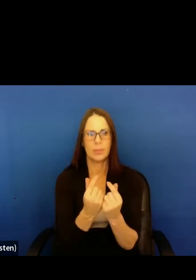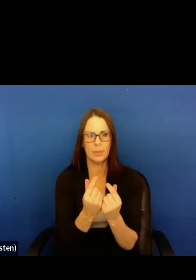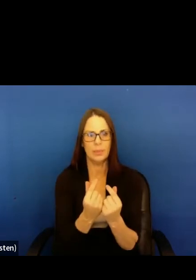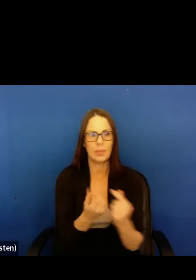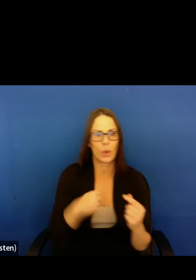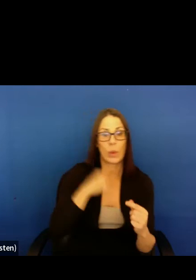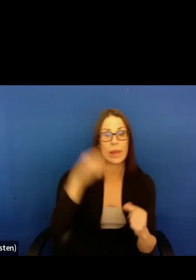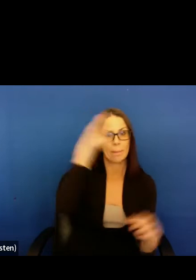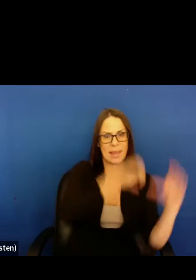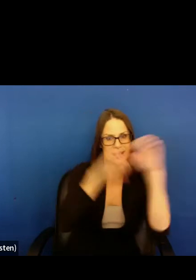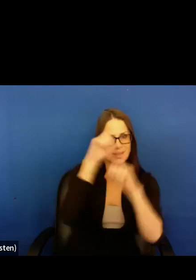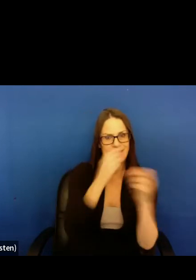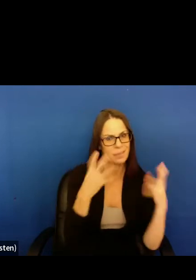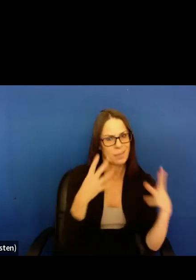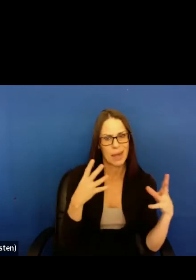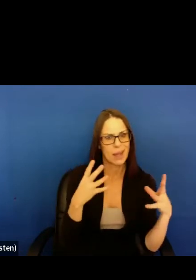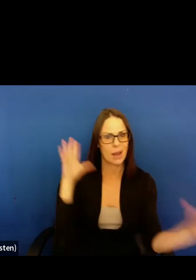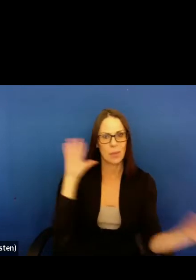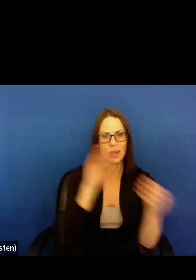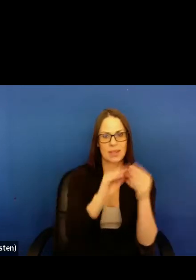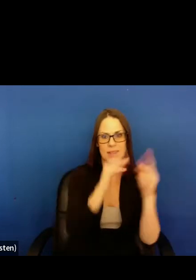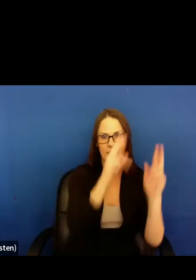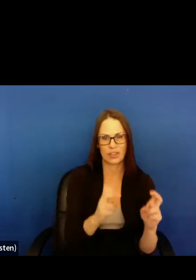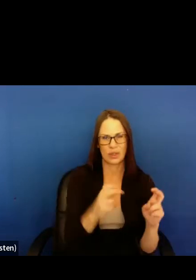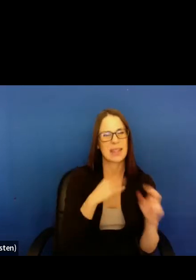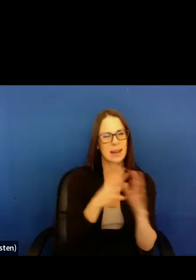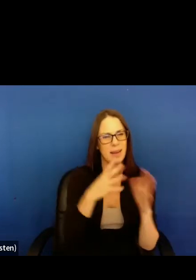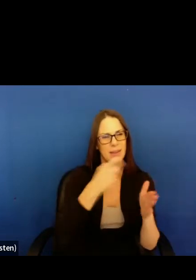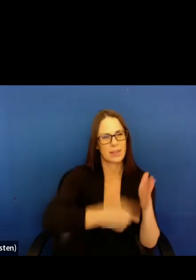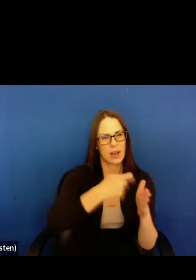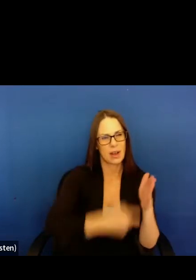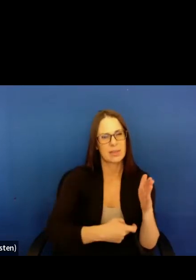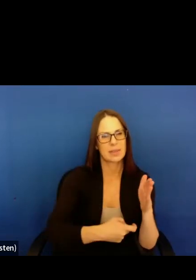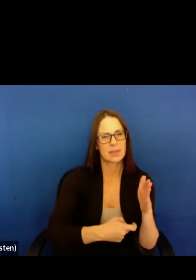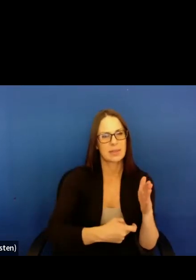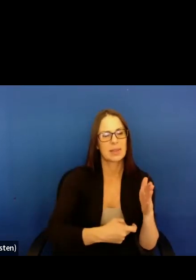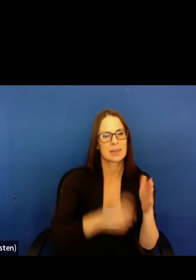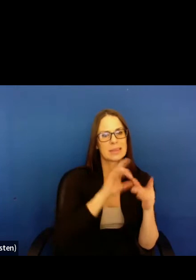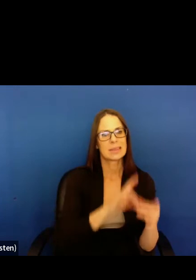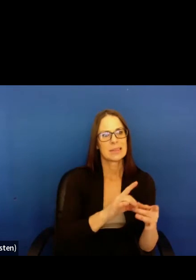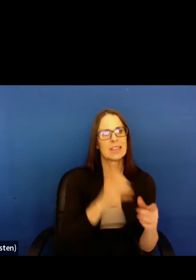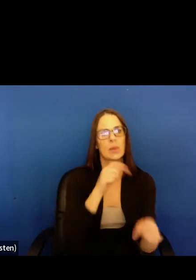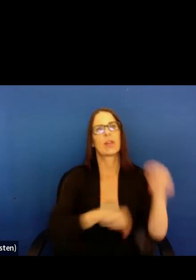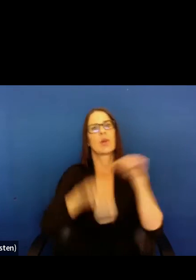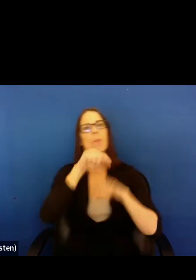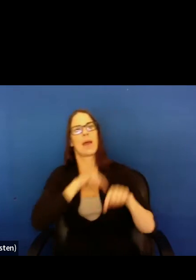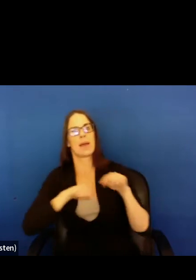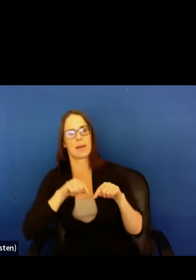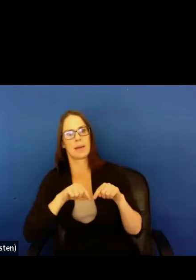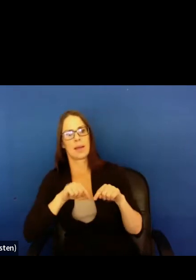lot of the comprehensive issues that had some real cost impact. So we had to get back to the design drawing board and incorporate those. So